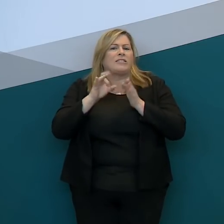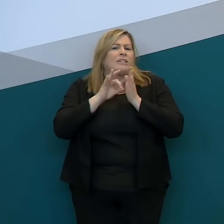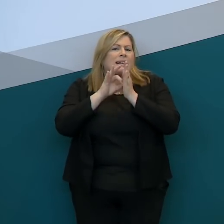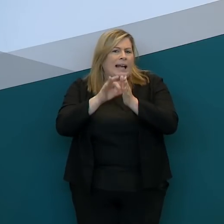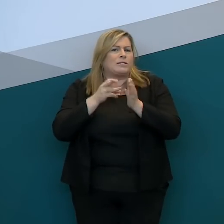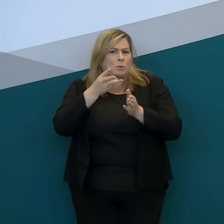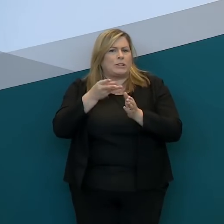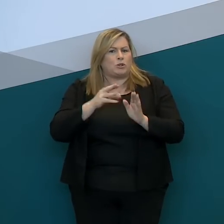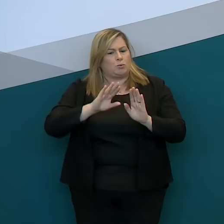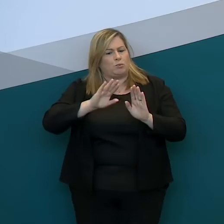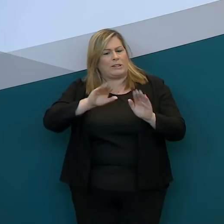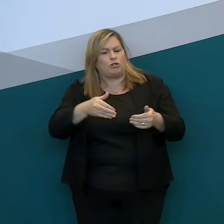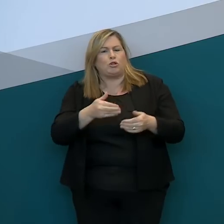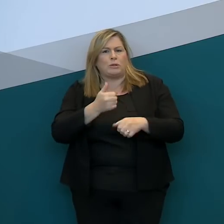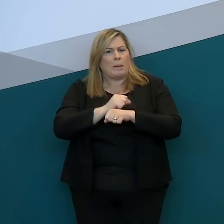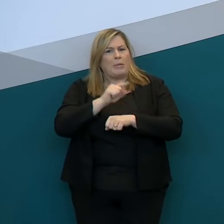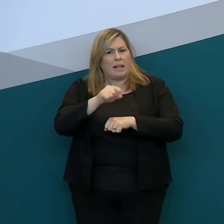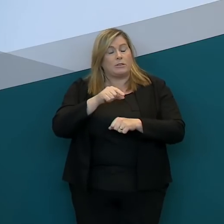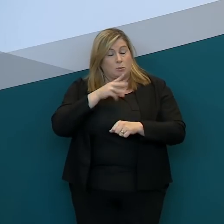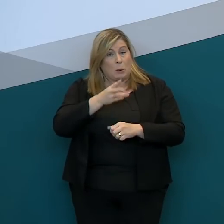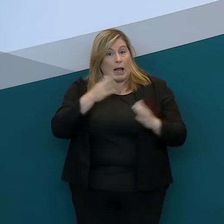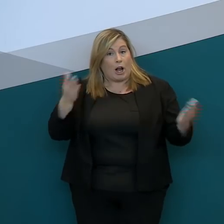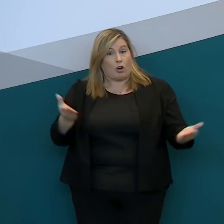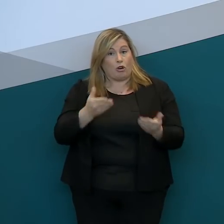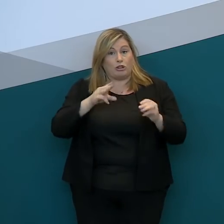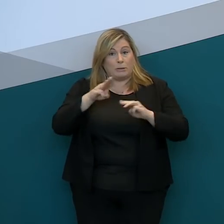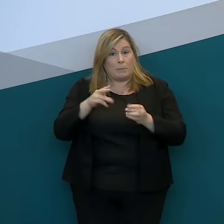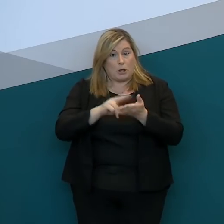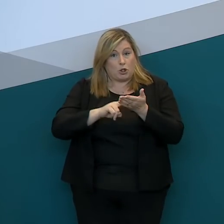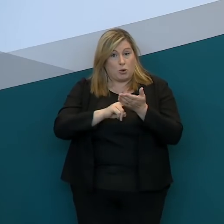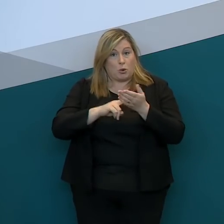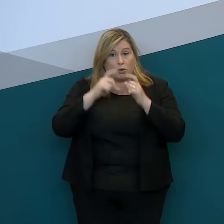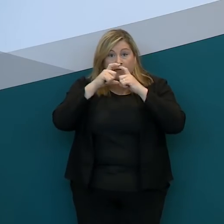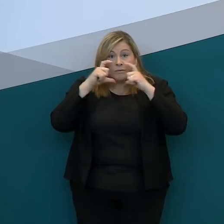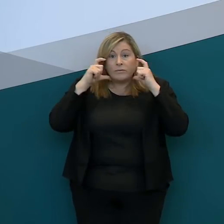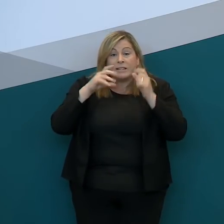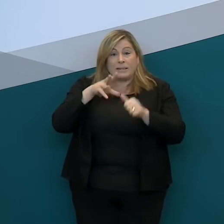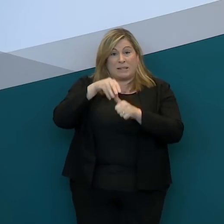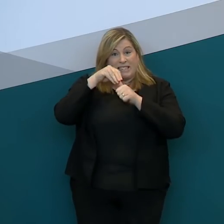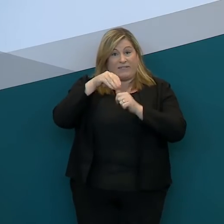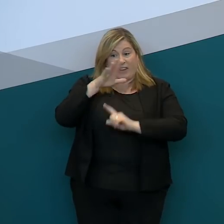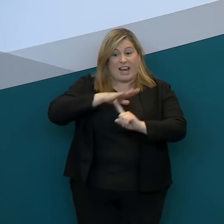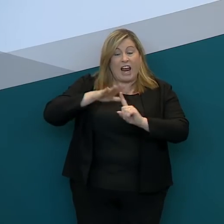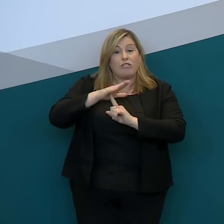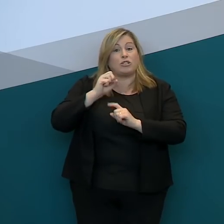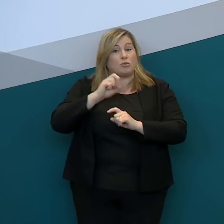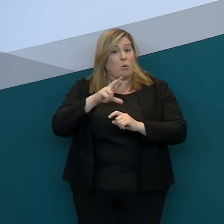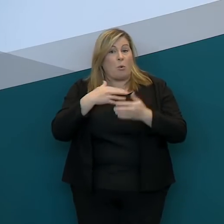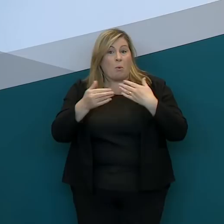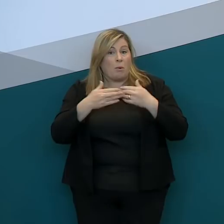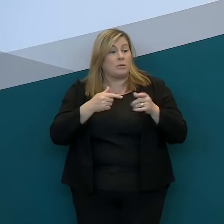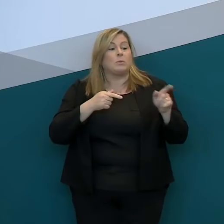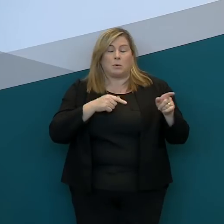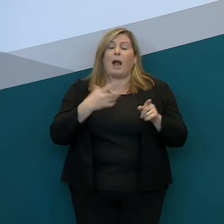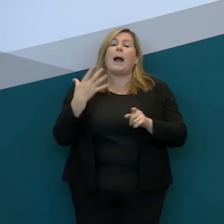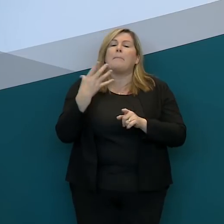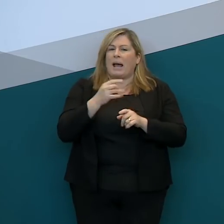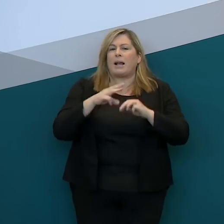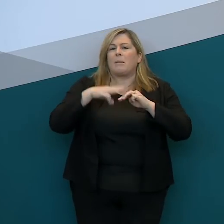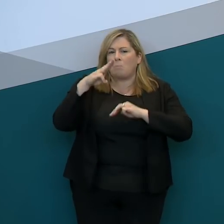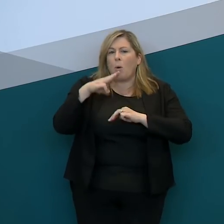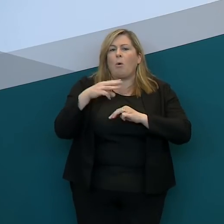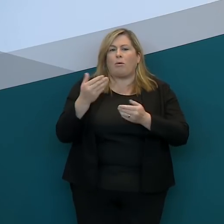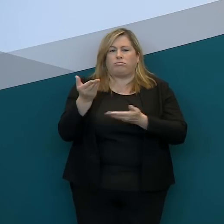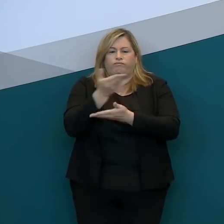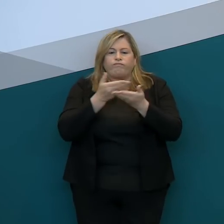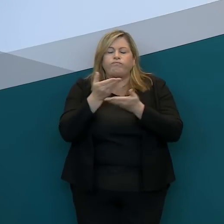on that? Are people going to be encouraged to wear that in certain settings or certain environments? So we'll come back to that issue again on Thursday and give it a little bit more precision in